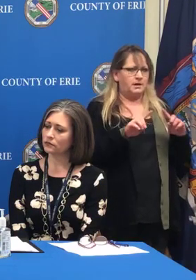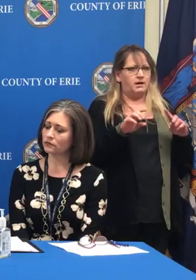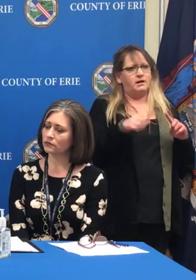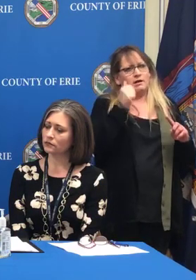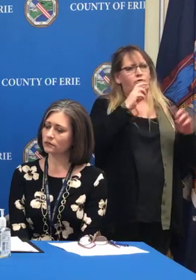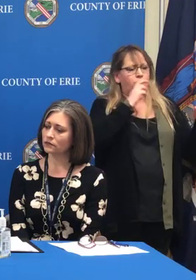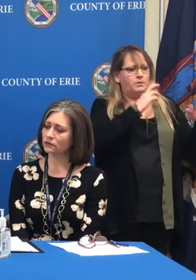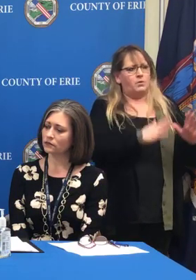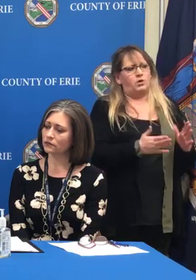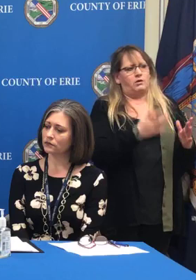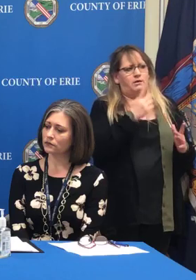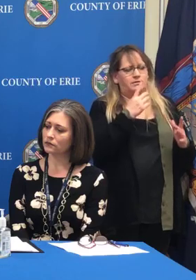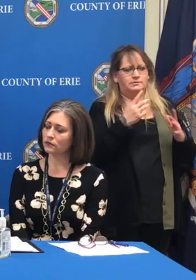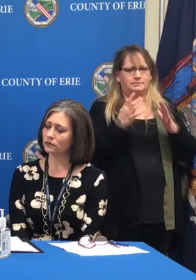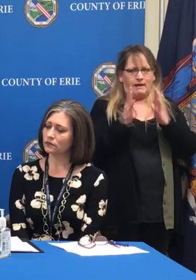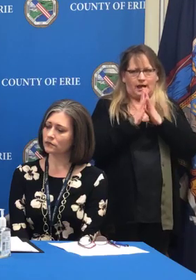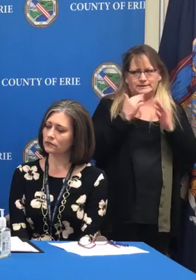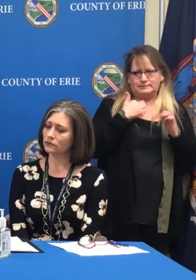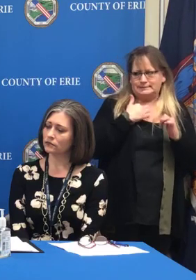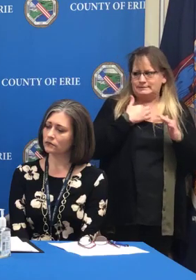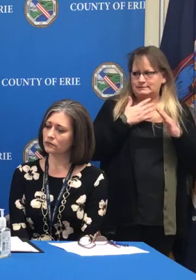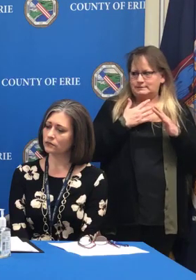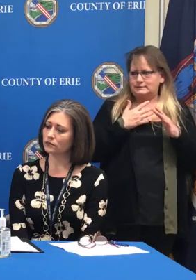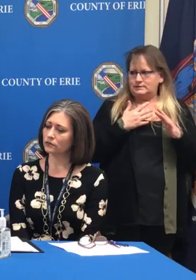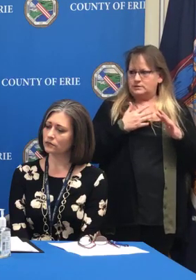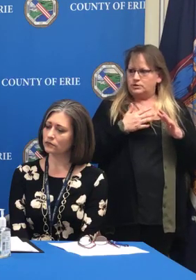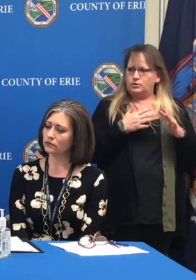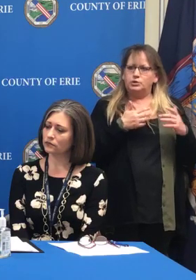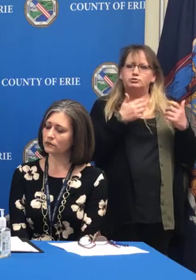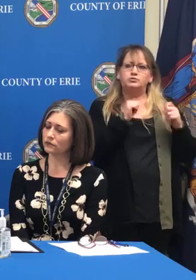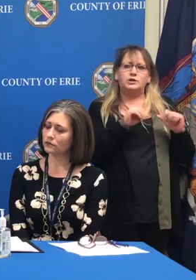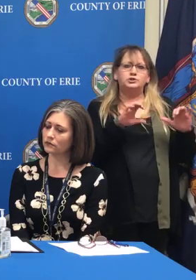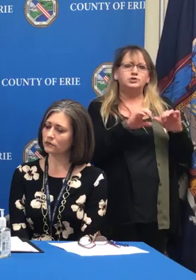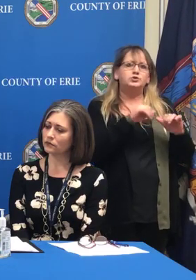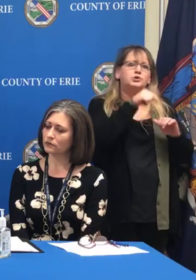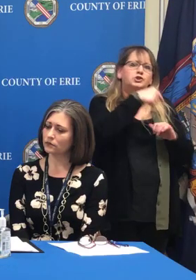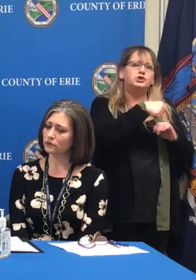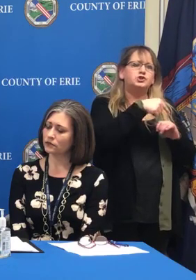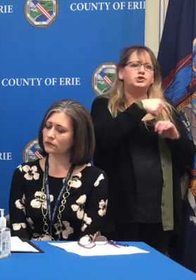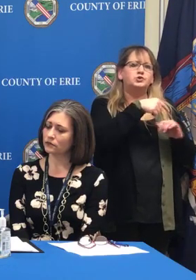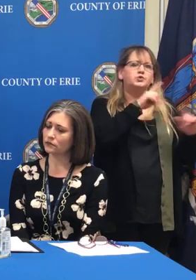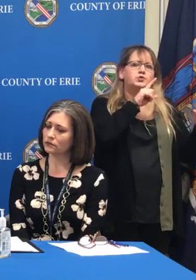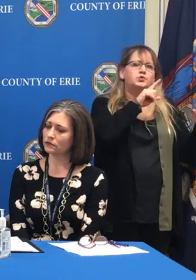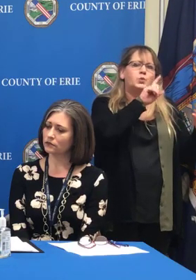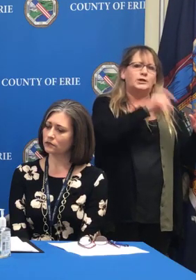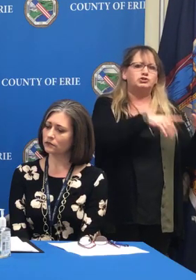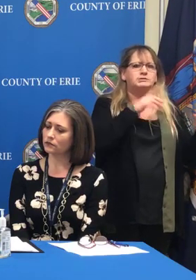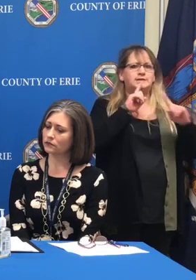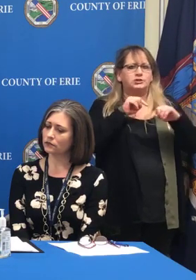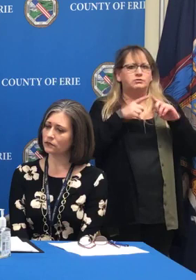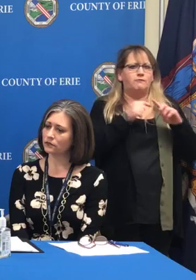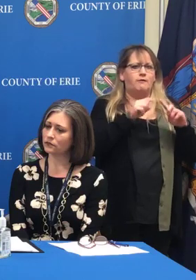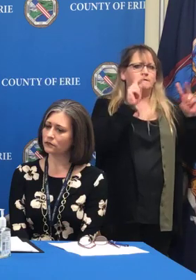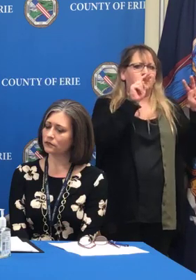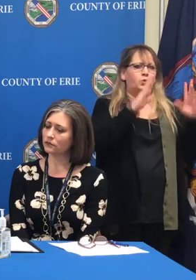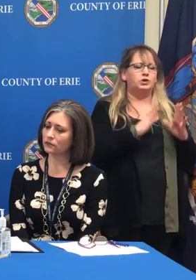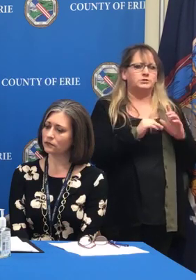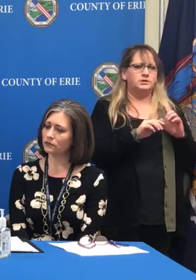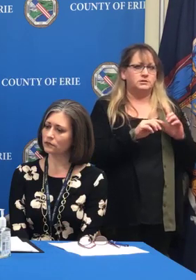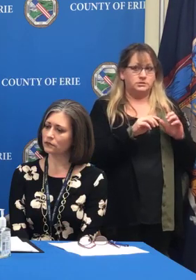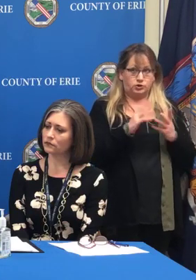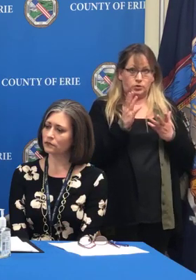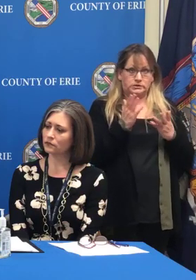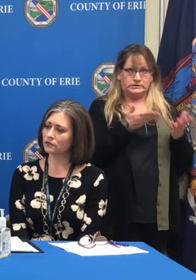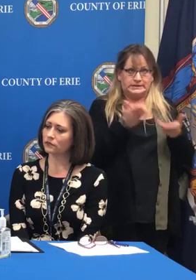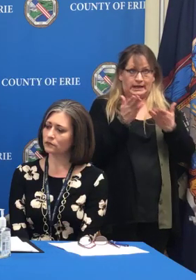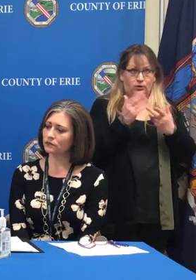reporter, but we're trying to run some Q&As from our viewers, and viewers were wondering about whether takeout is still